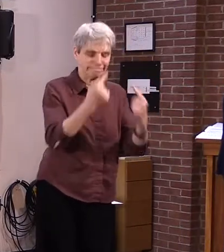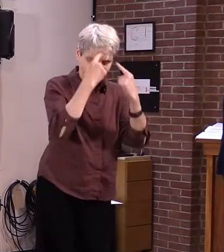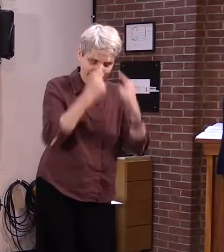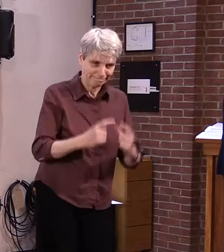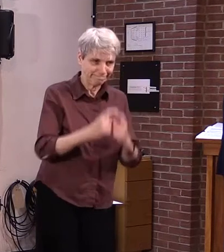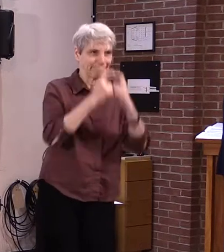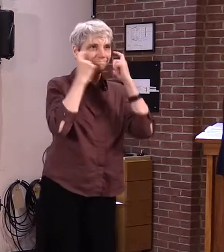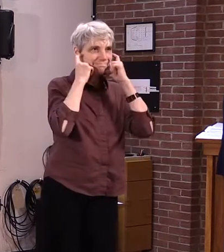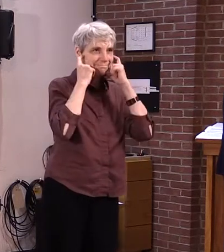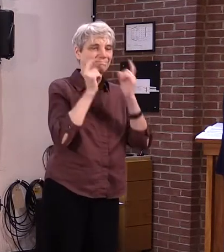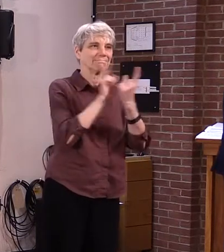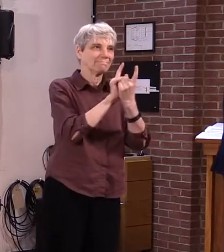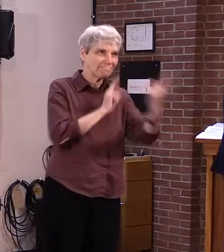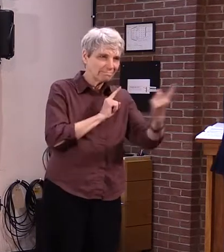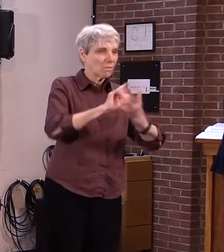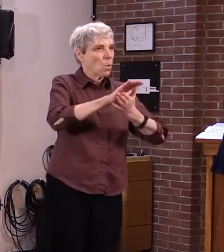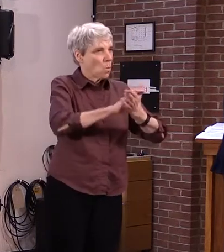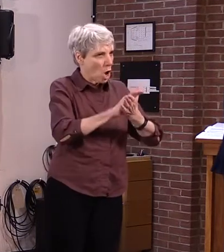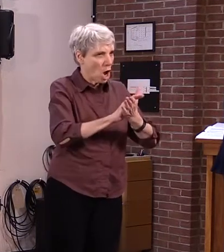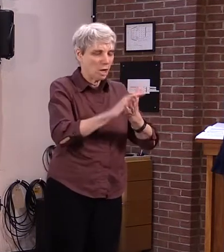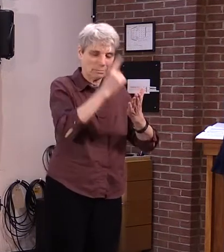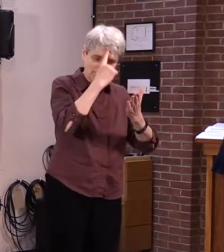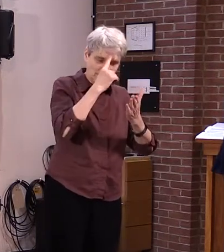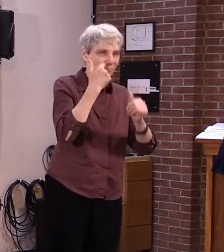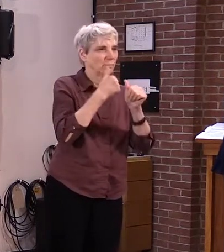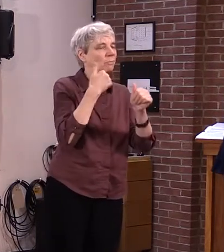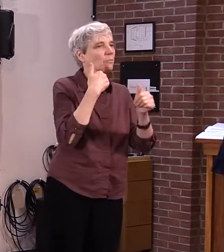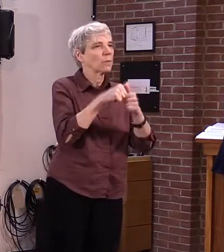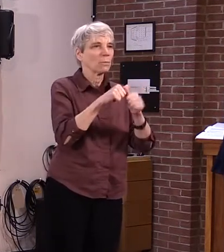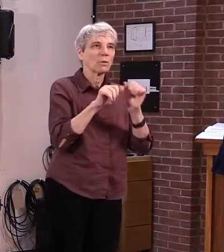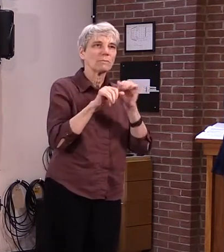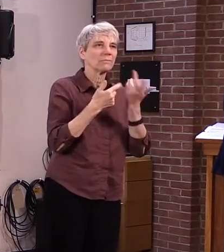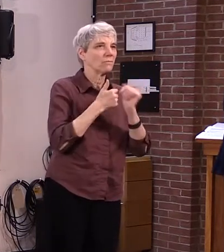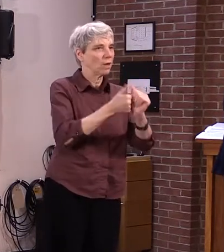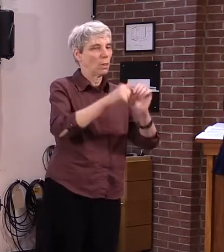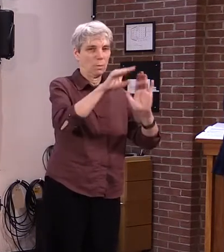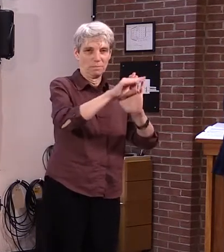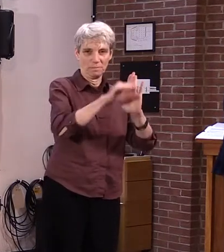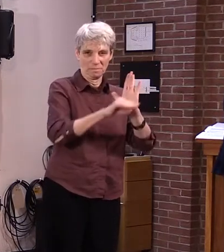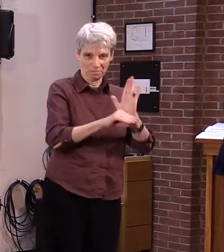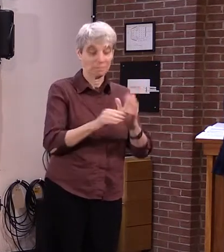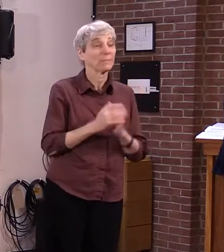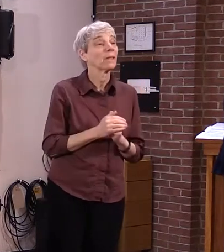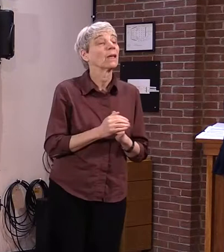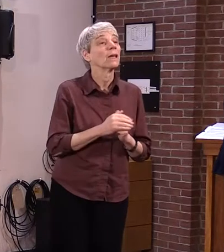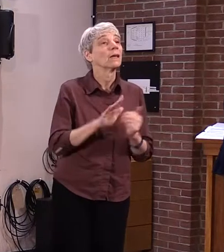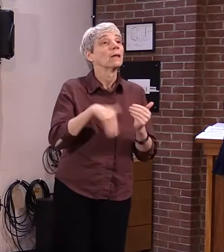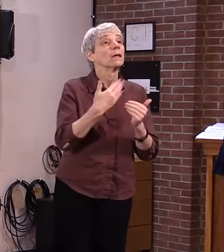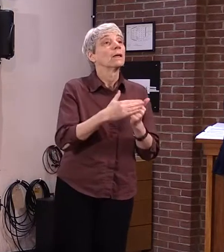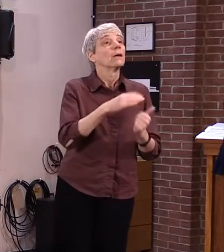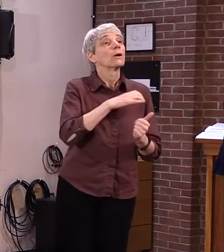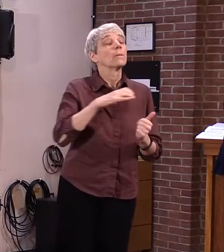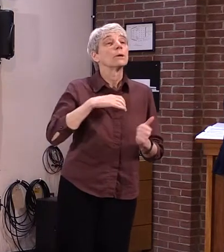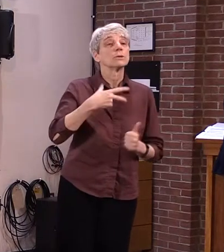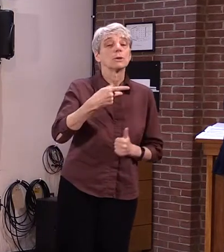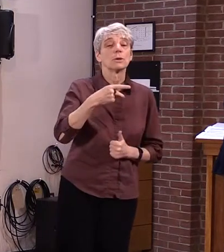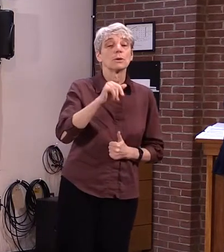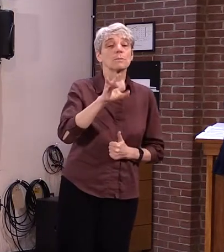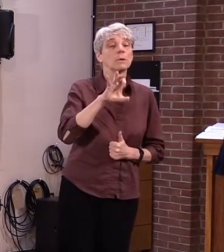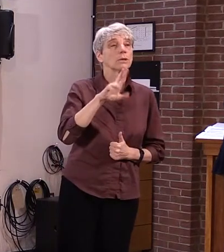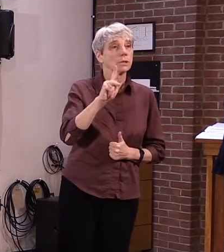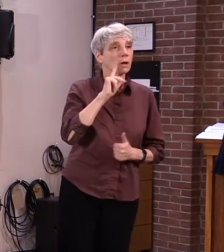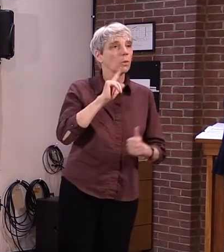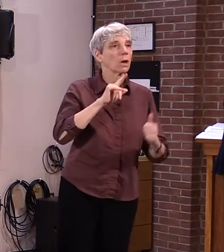case counts down. Commissioner Pichek will show you our latest data shortly, but